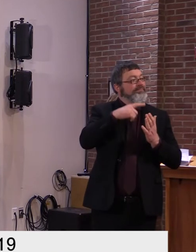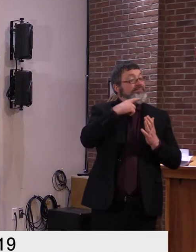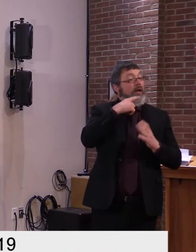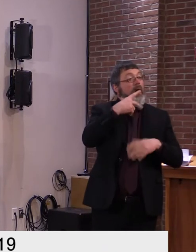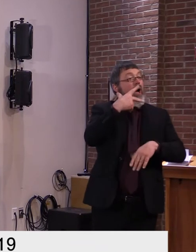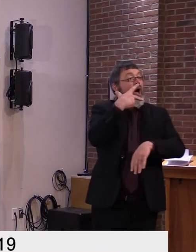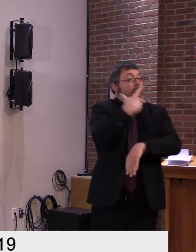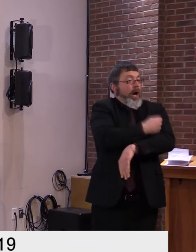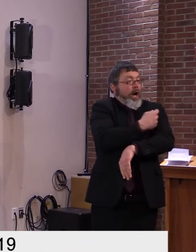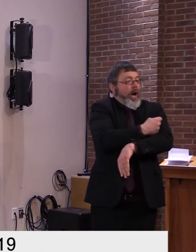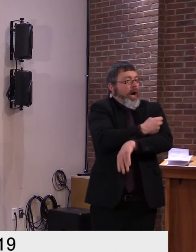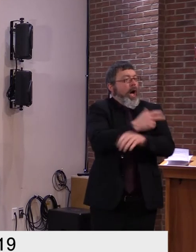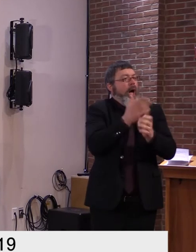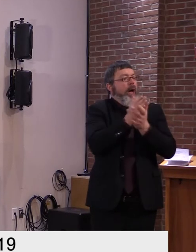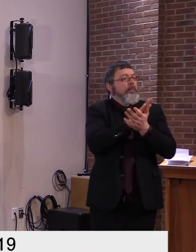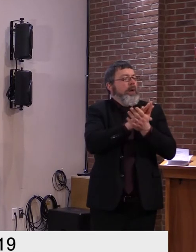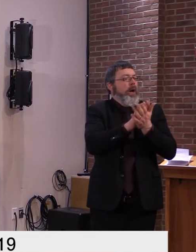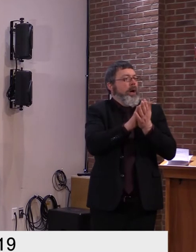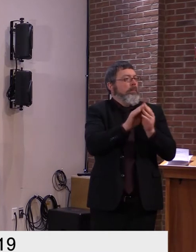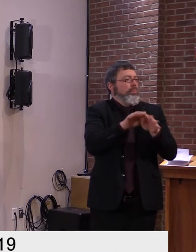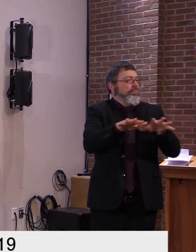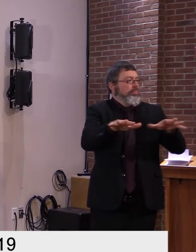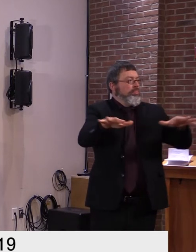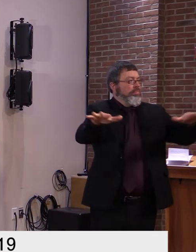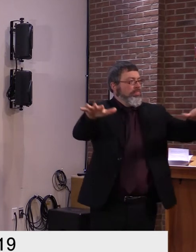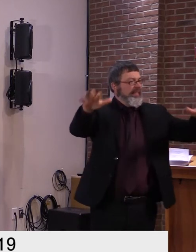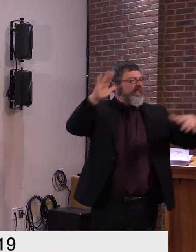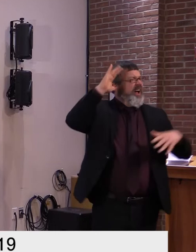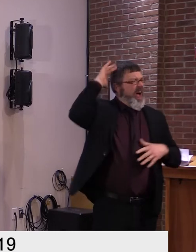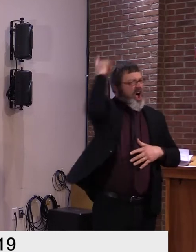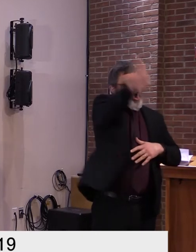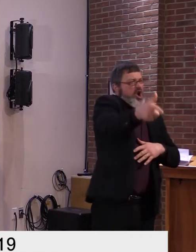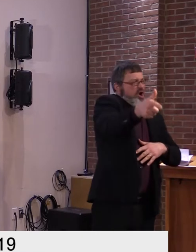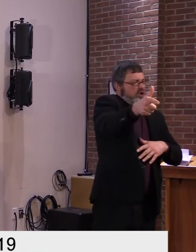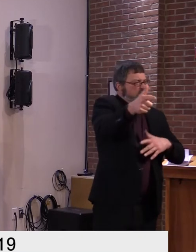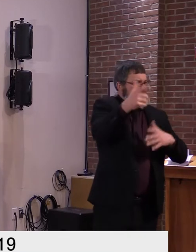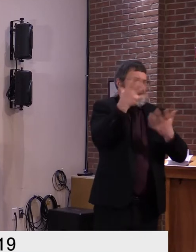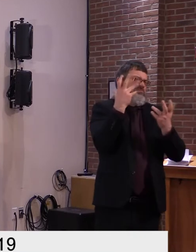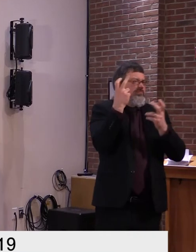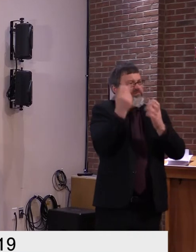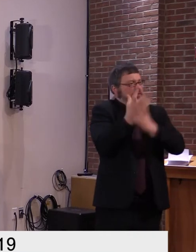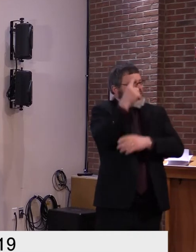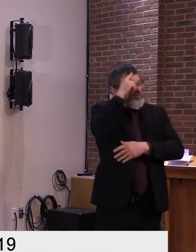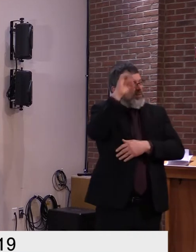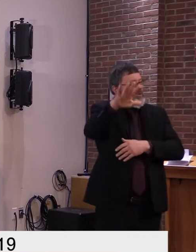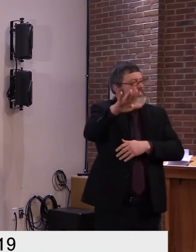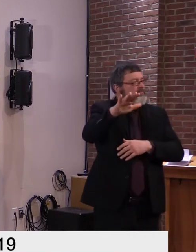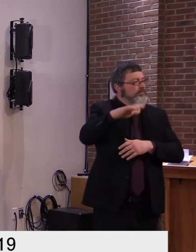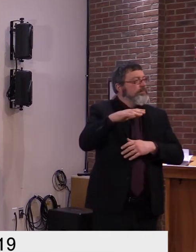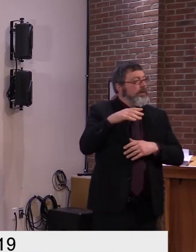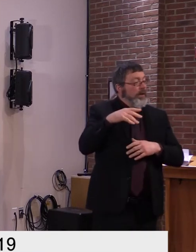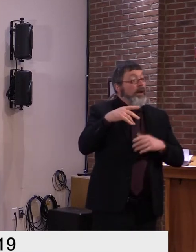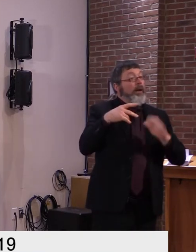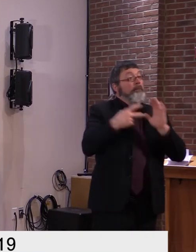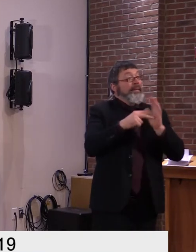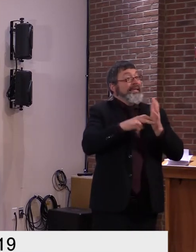which vaccine they get, for the first dose. Whether Pfizer, Moderna, or any other one that